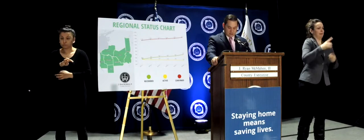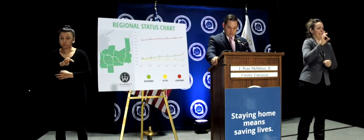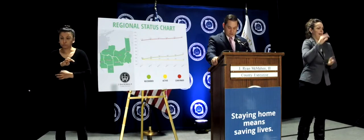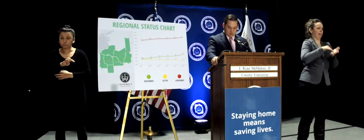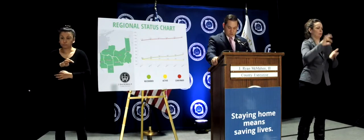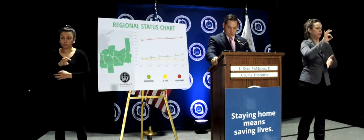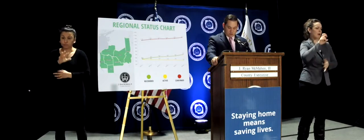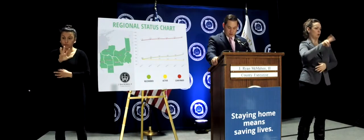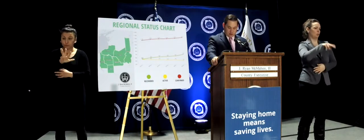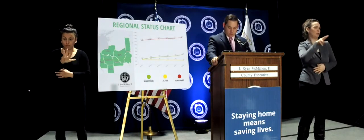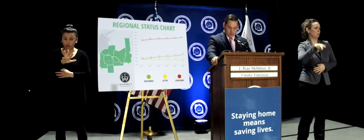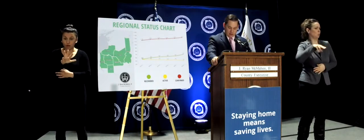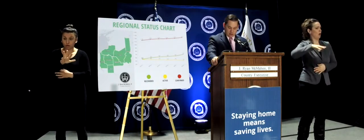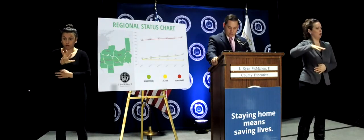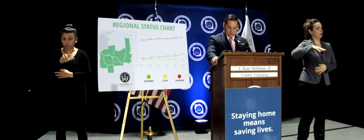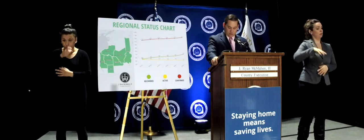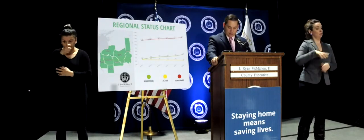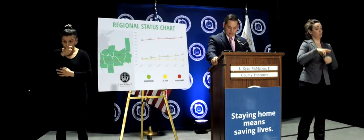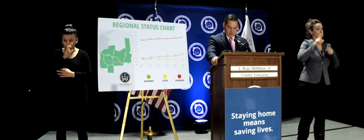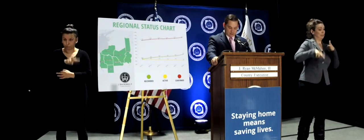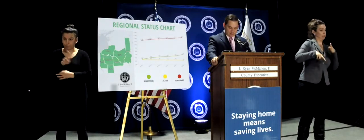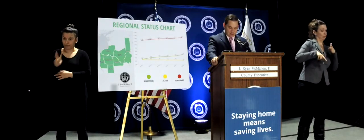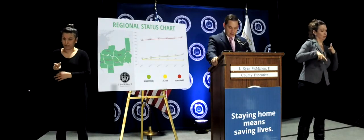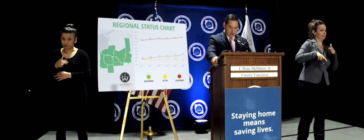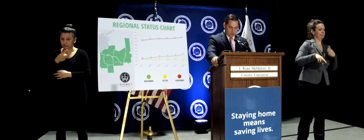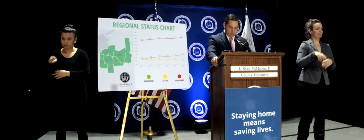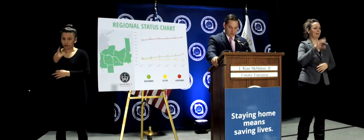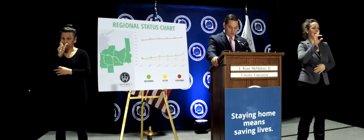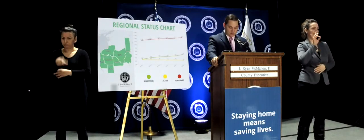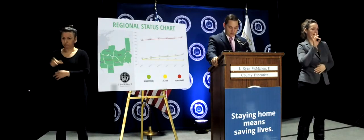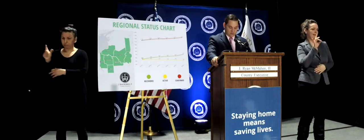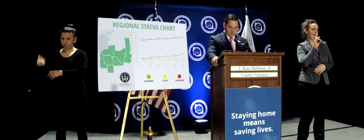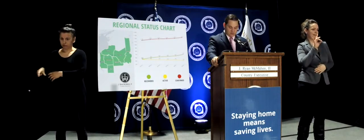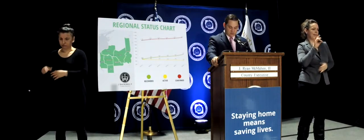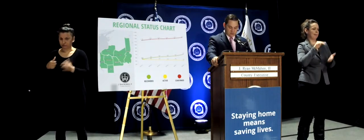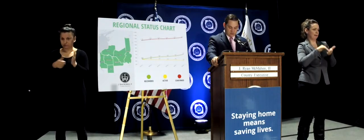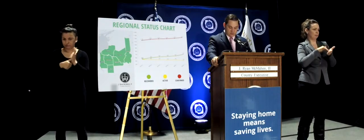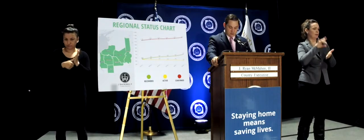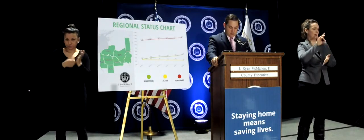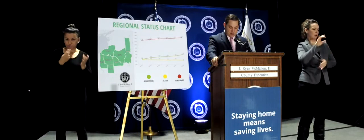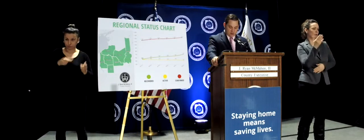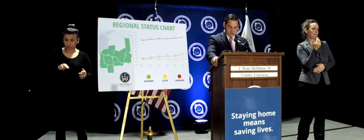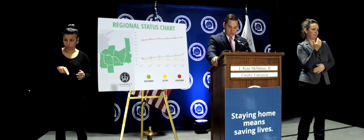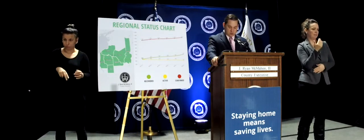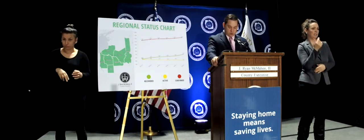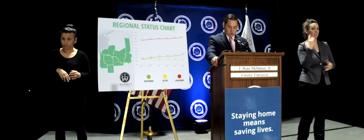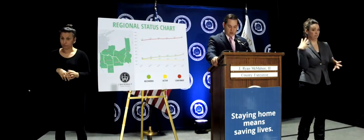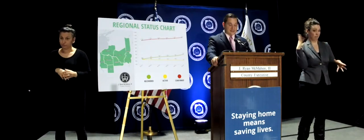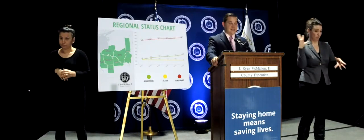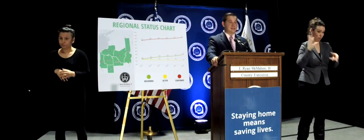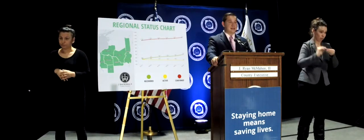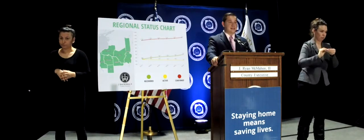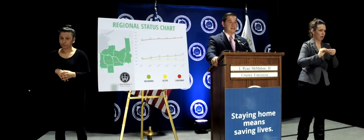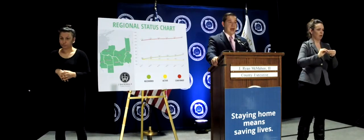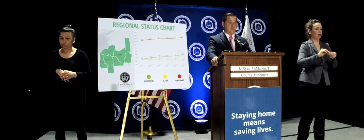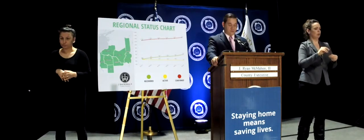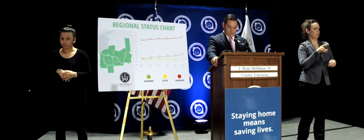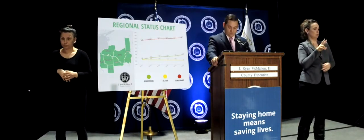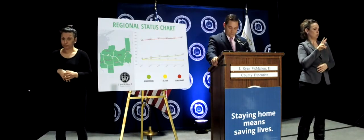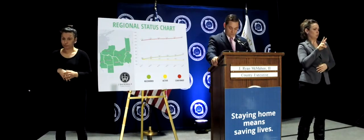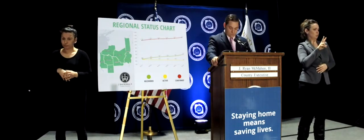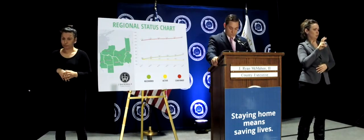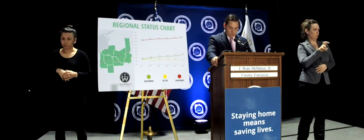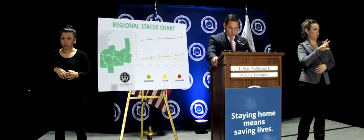Proactive testing, just this morning, we had another 49 tests at one of our assisted living facilities. This included residents and